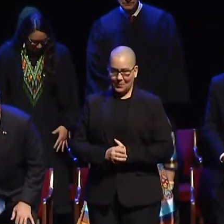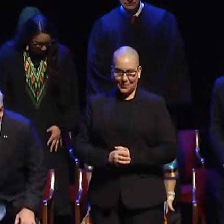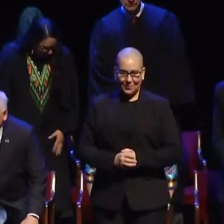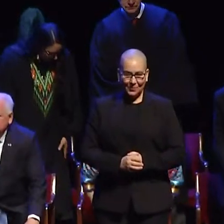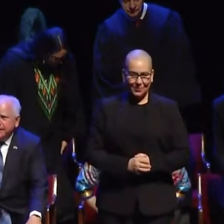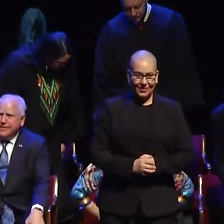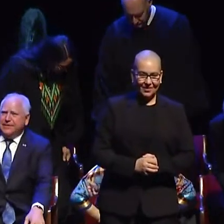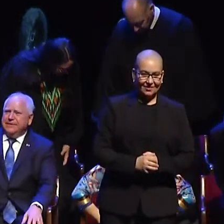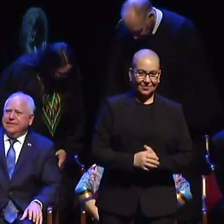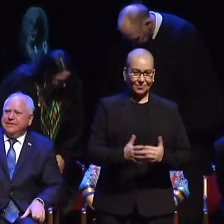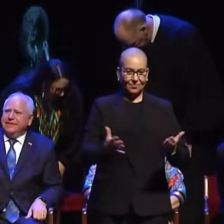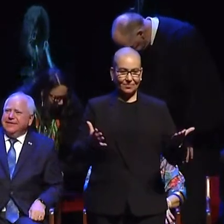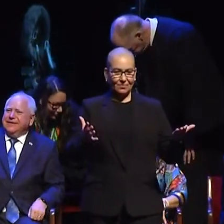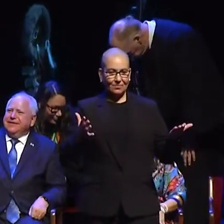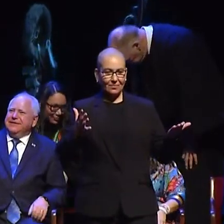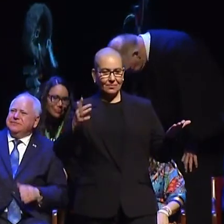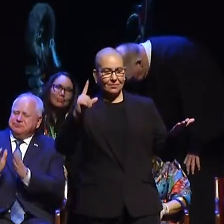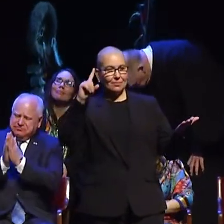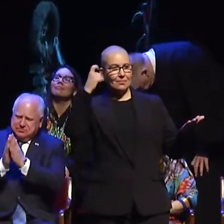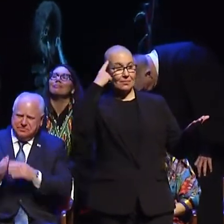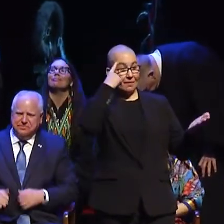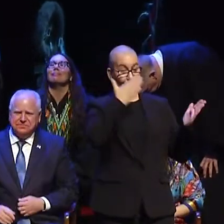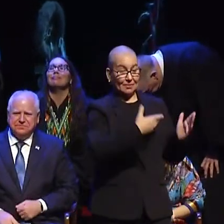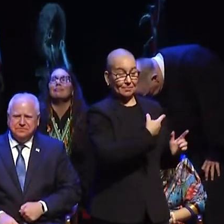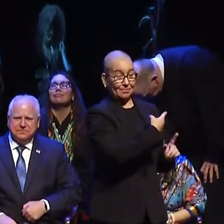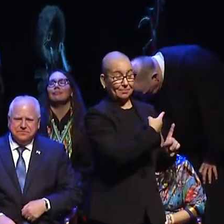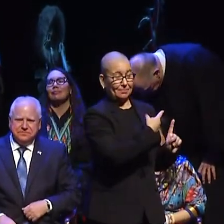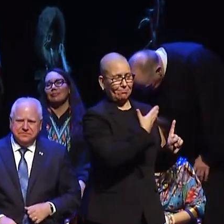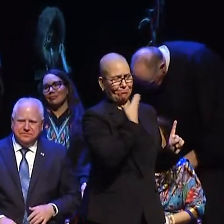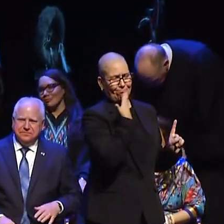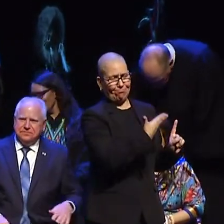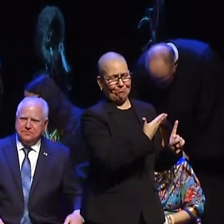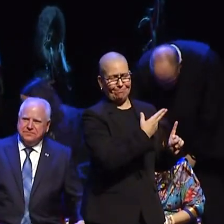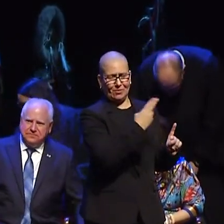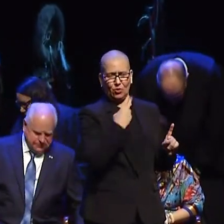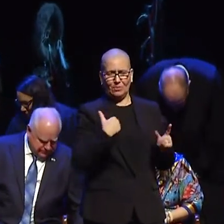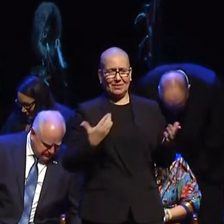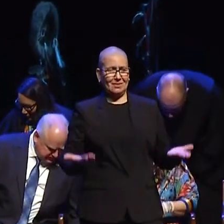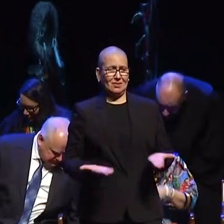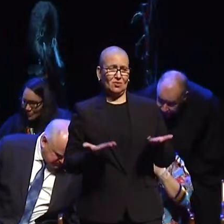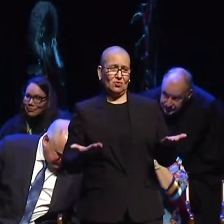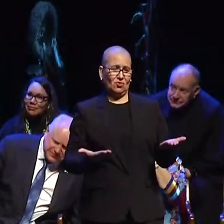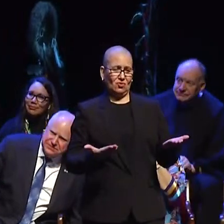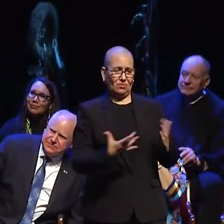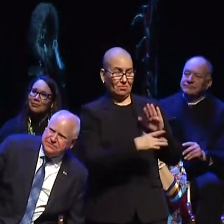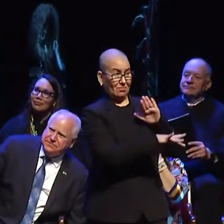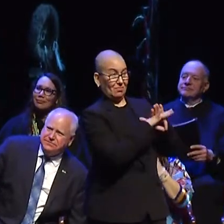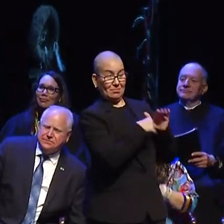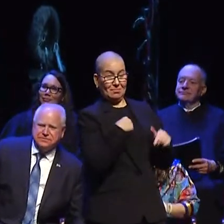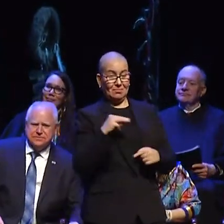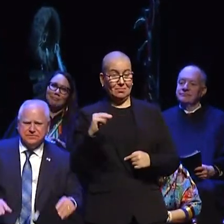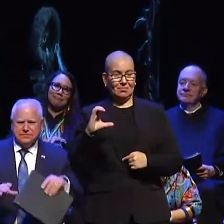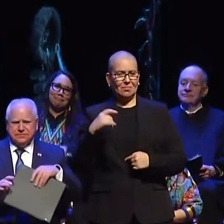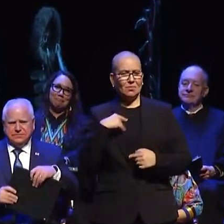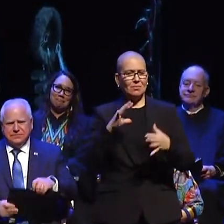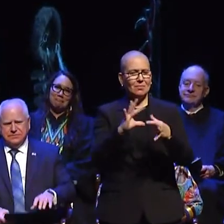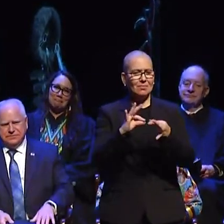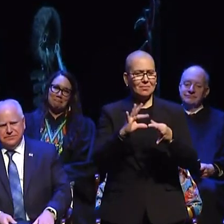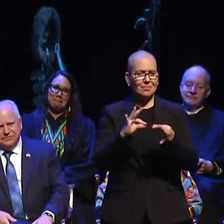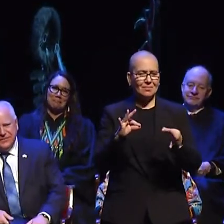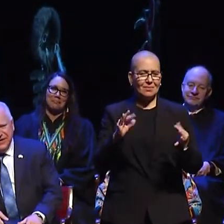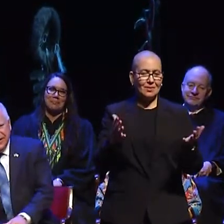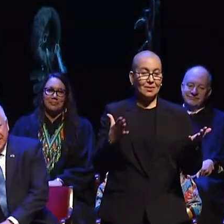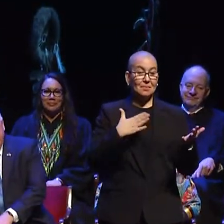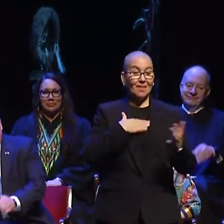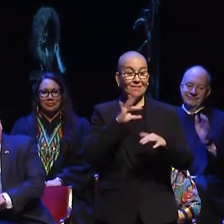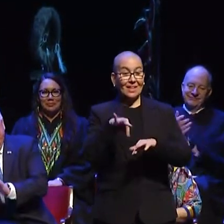Governor, thank you very much for the honor of being here today. Since you mentioned it, I'd like to acknowledge my new fiance,